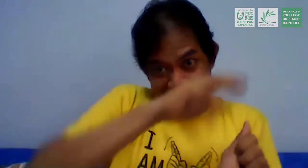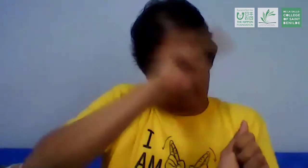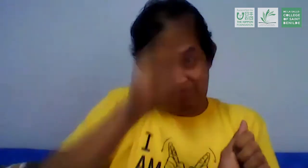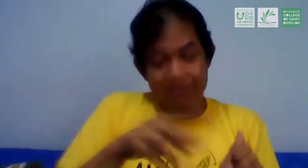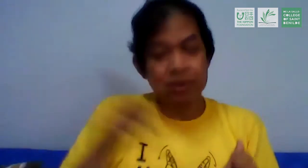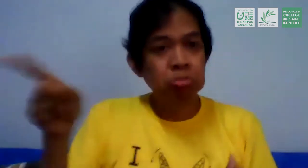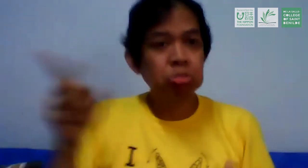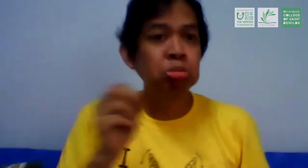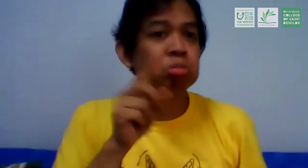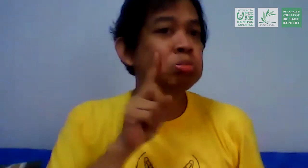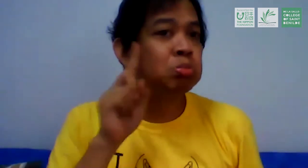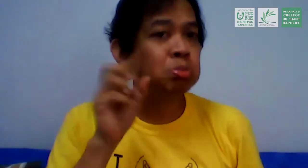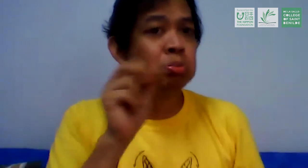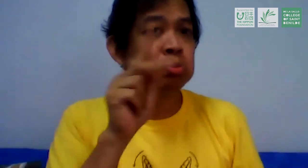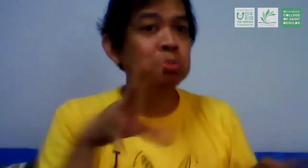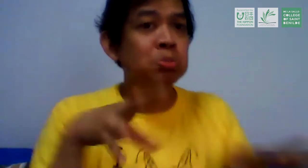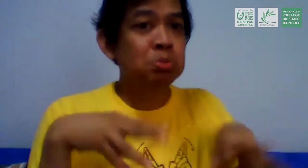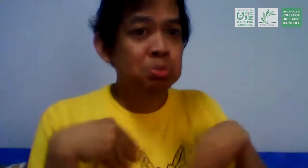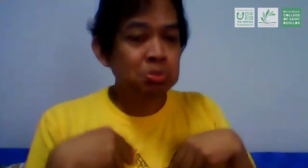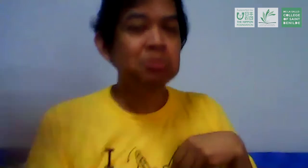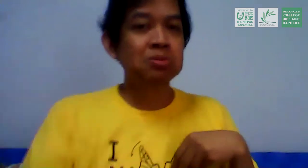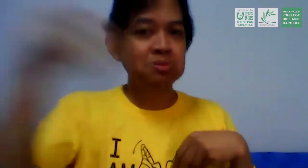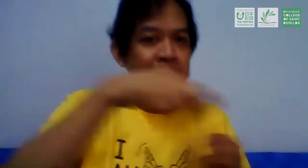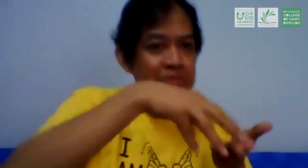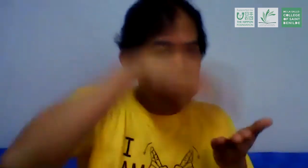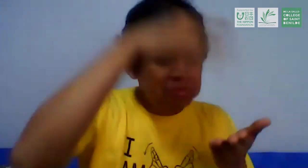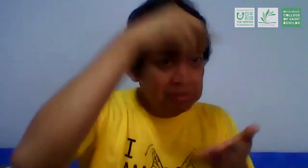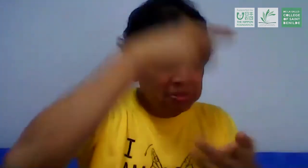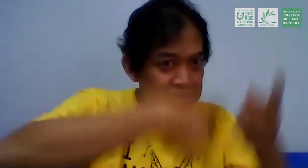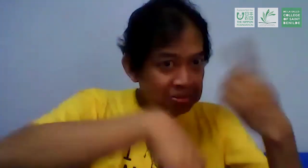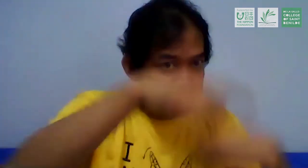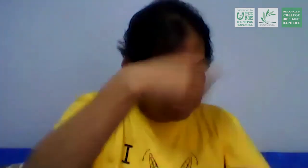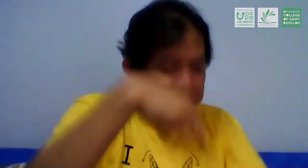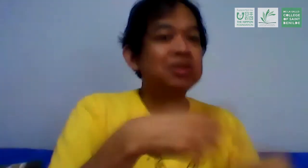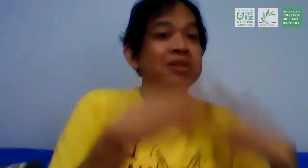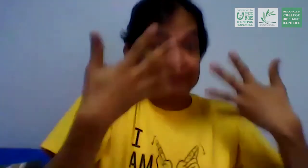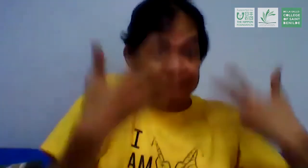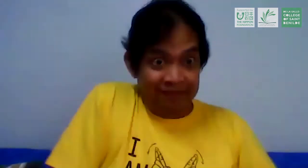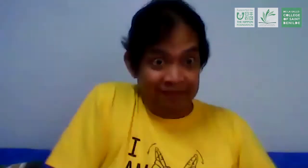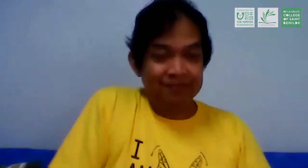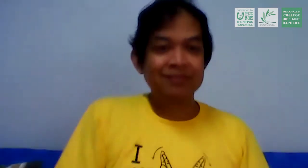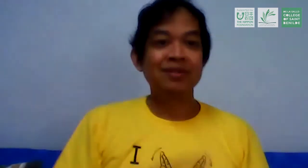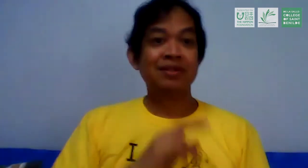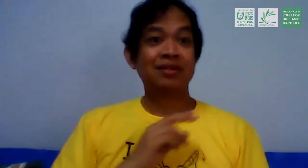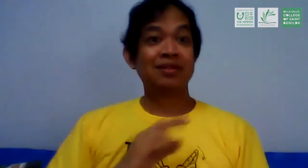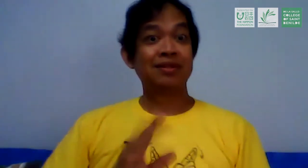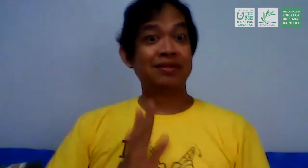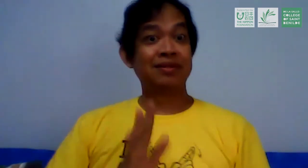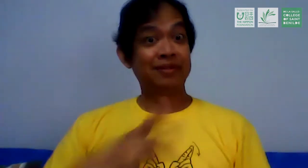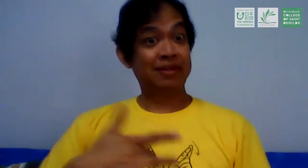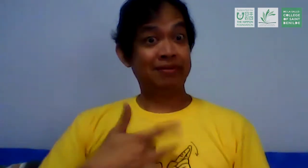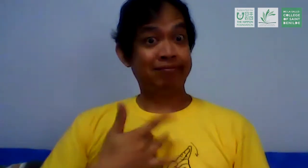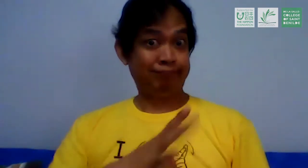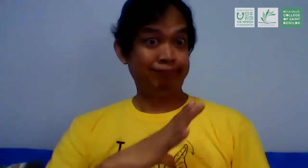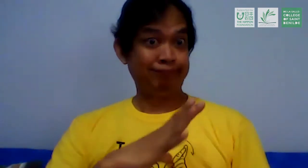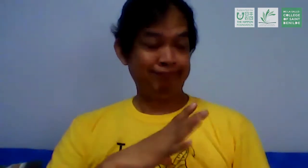and was signing their way, but they're in Manila, we would let them know that this is how we sign it in Manila.